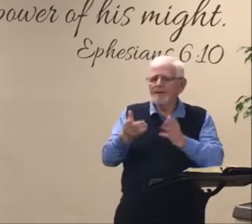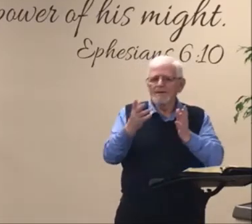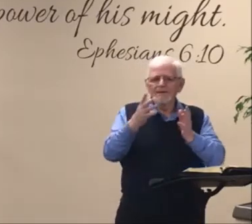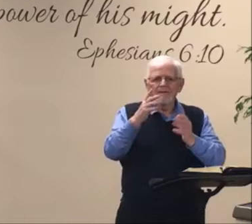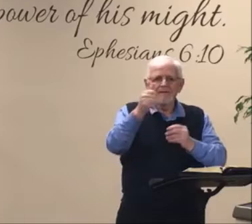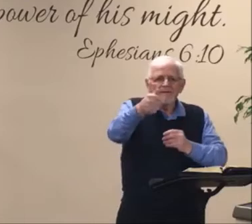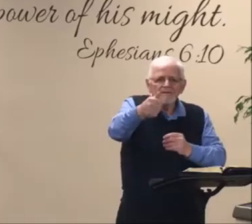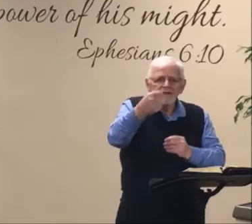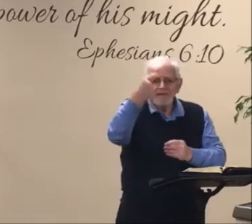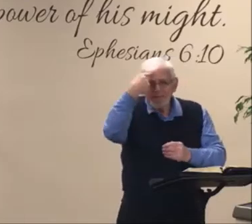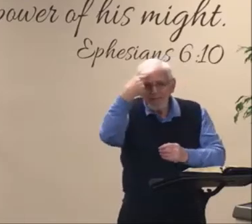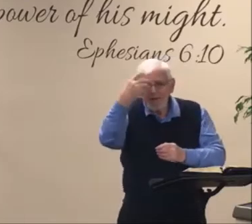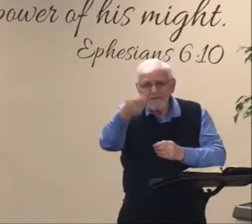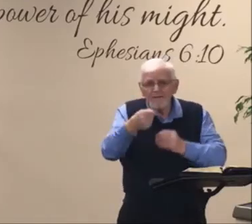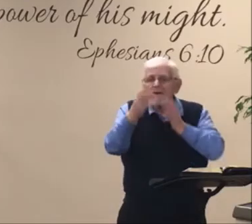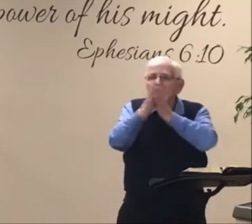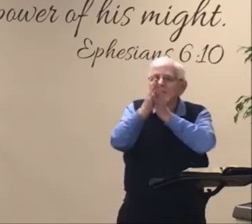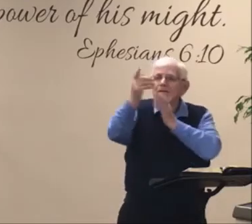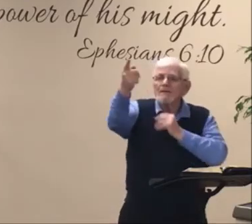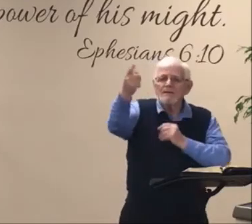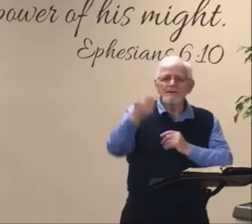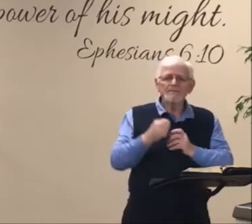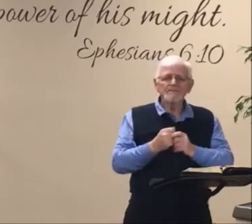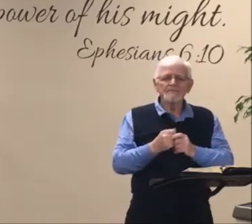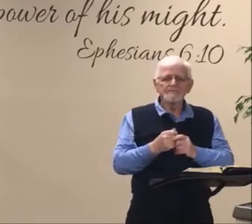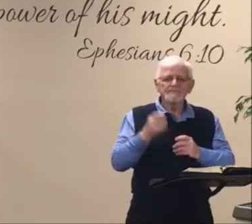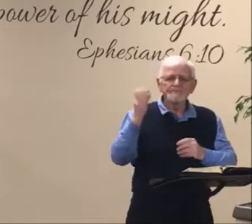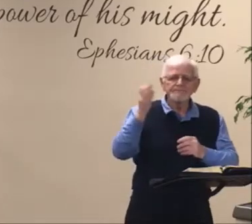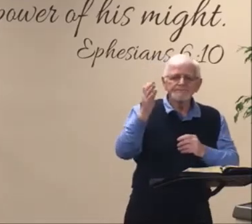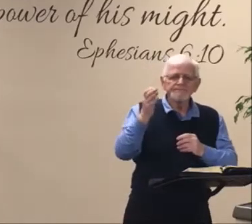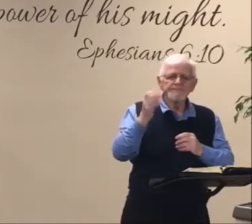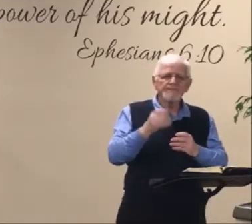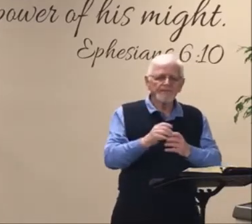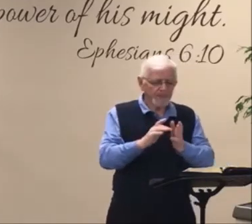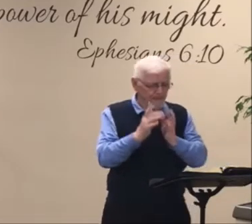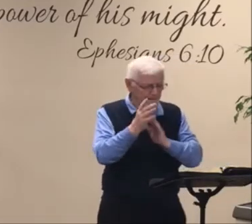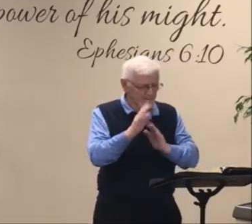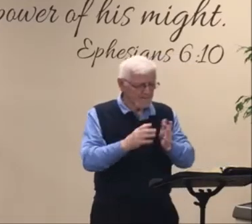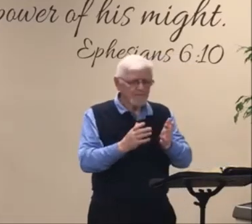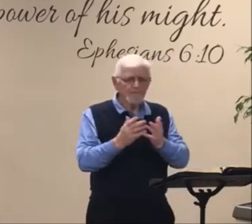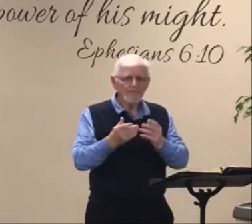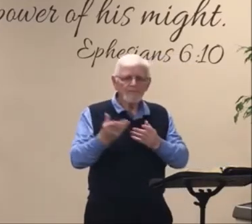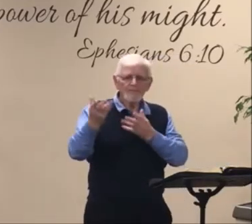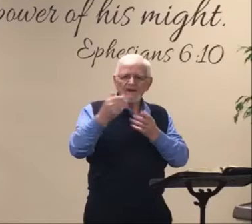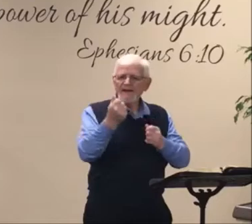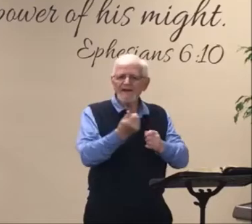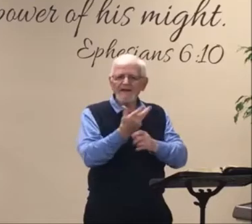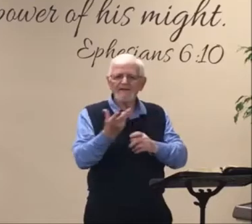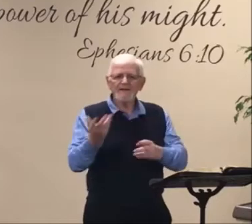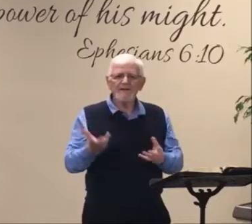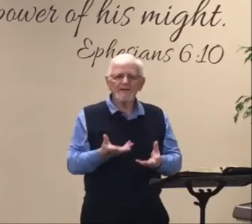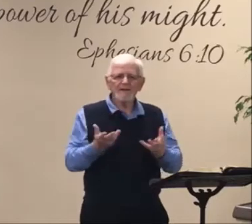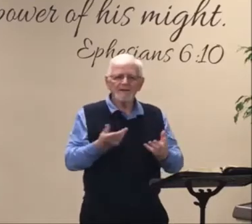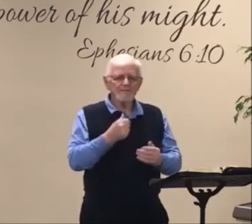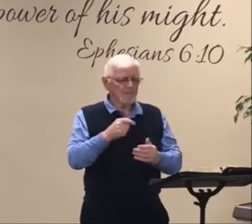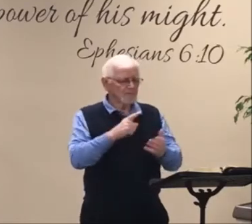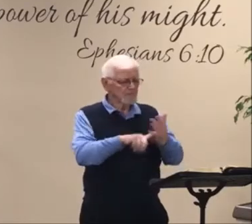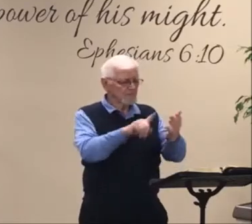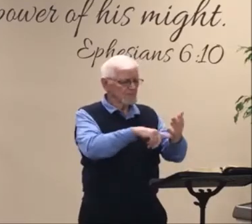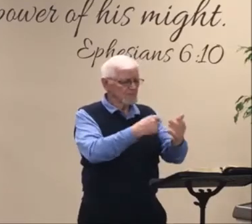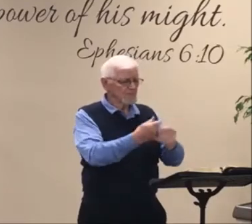is. You know, you all know what Bible I preach from here. That's your choice. You can bring any Bible you want here. You're not going to get critiqued and rebuked. I